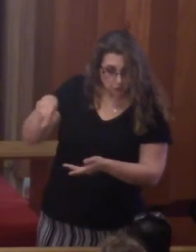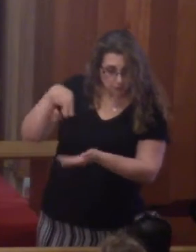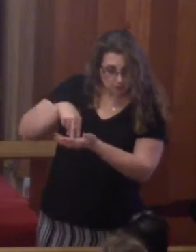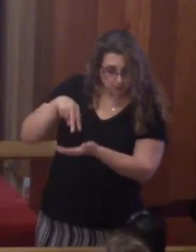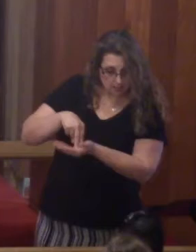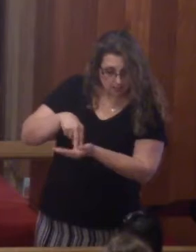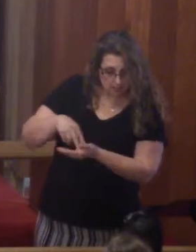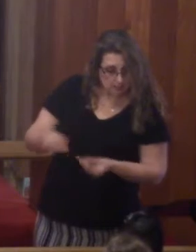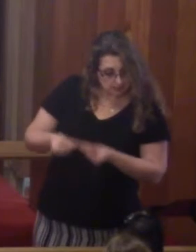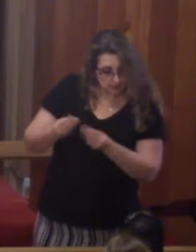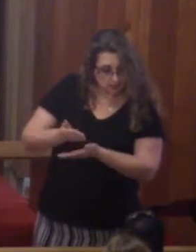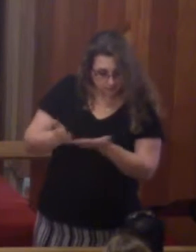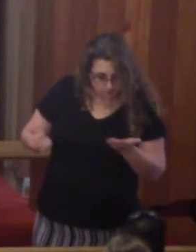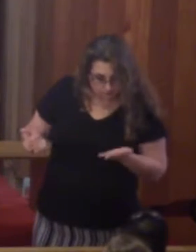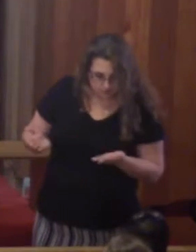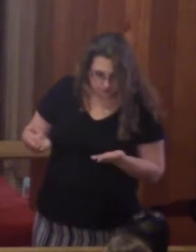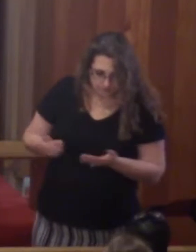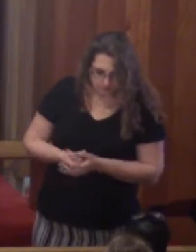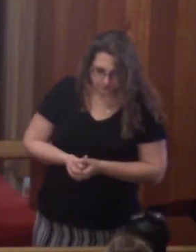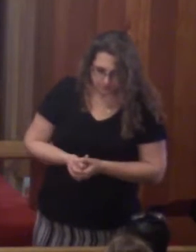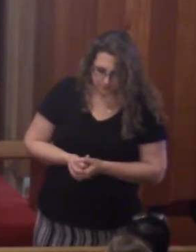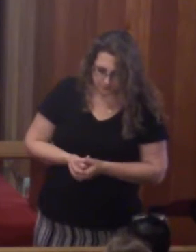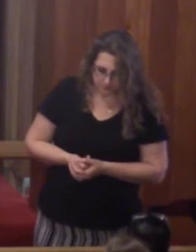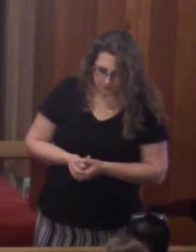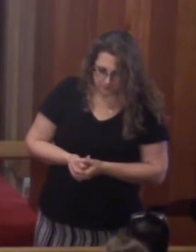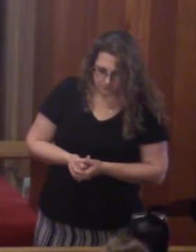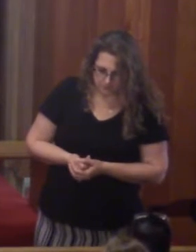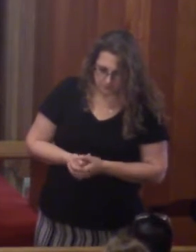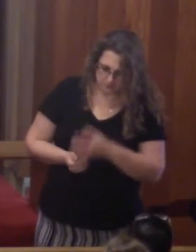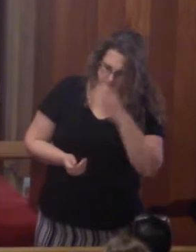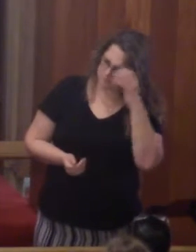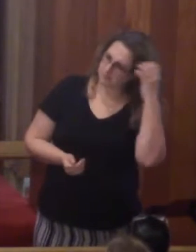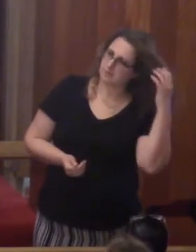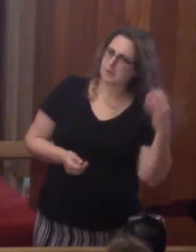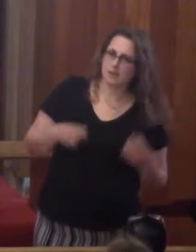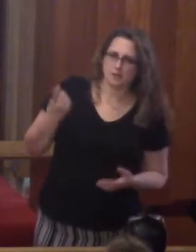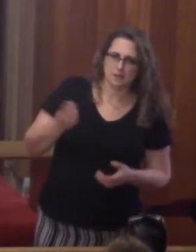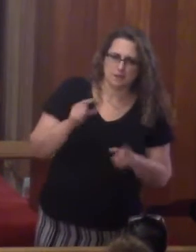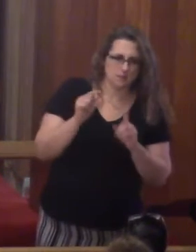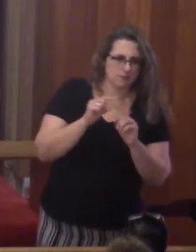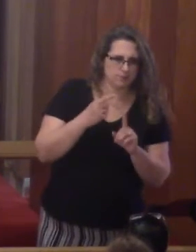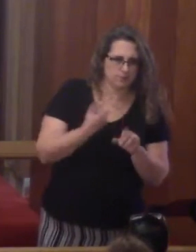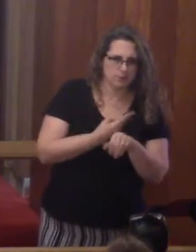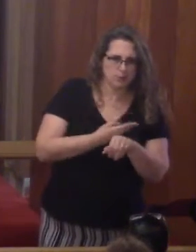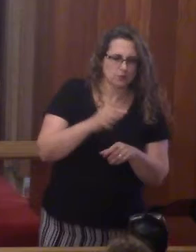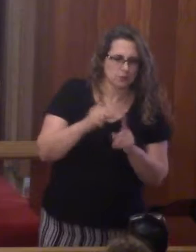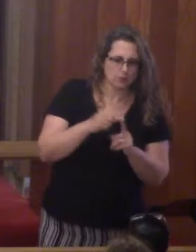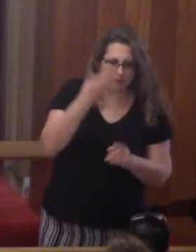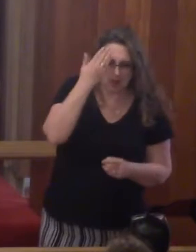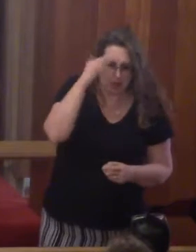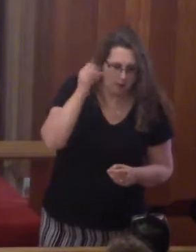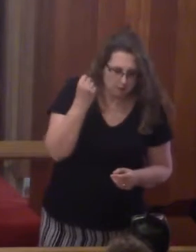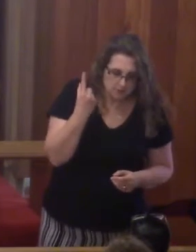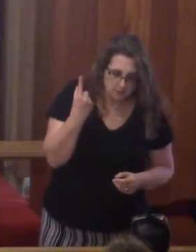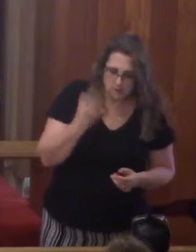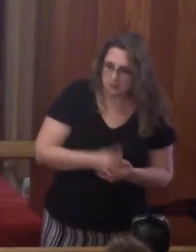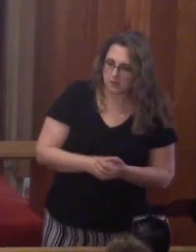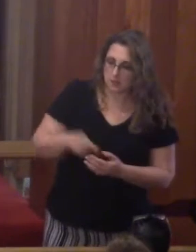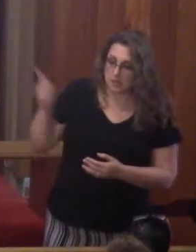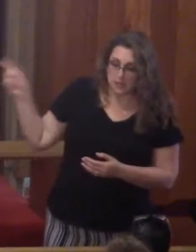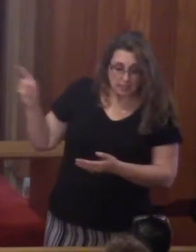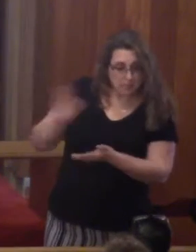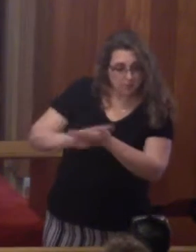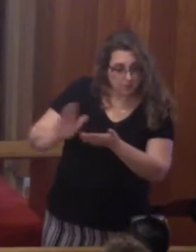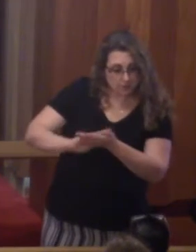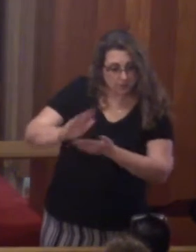stand gave something. So I'm not accused of, sacerdotalism or whatever that word is. Pastor Danielson told